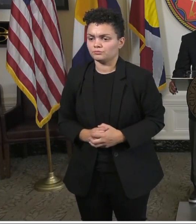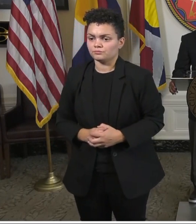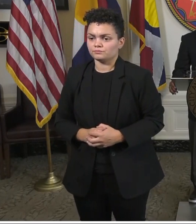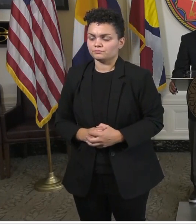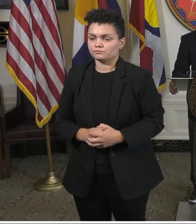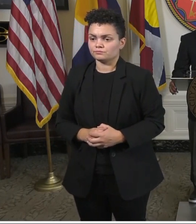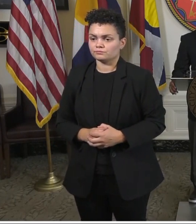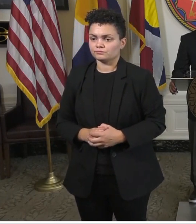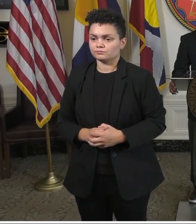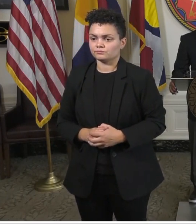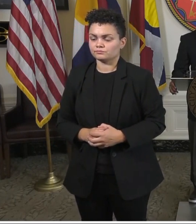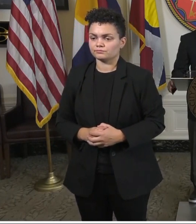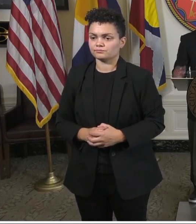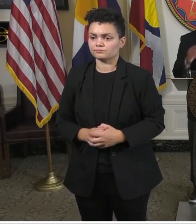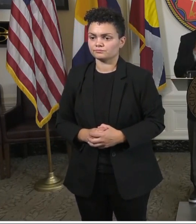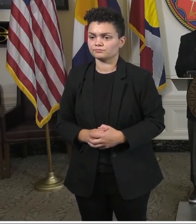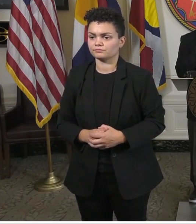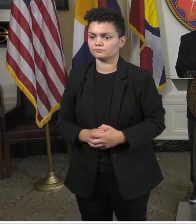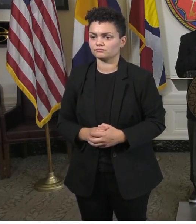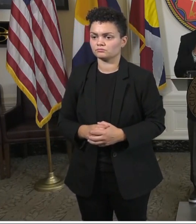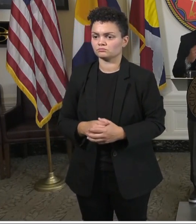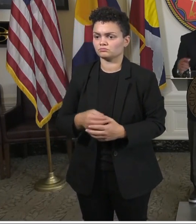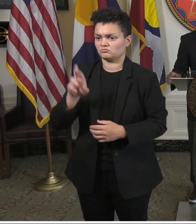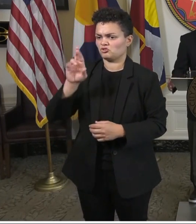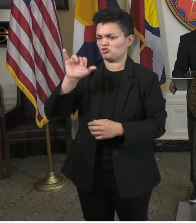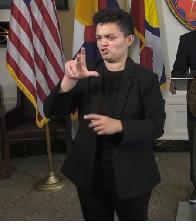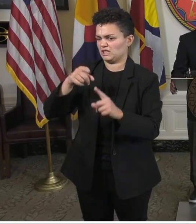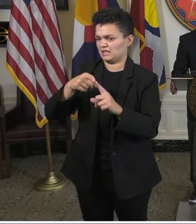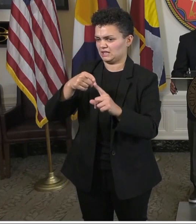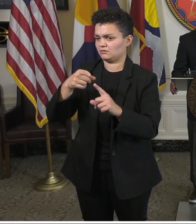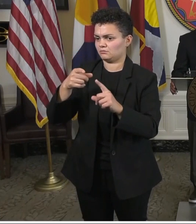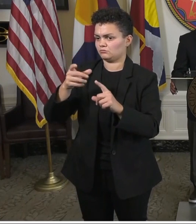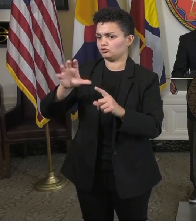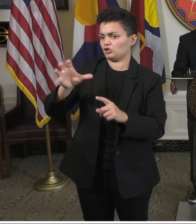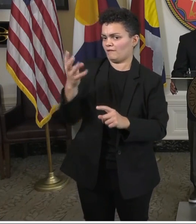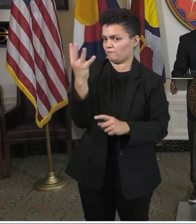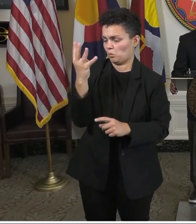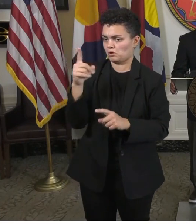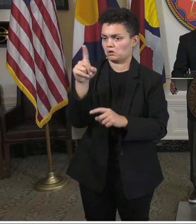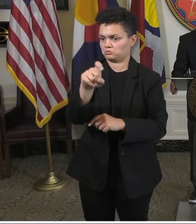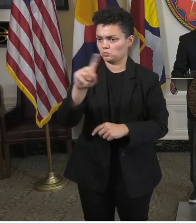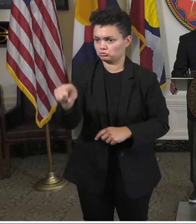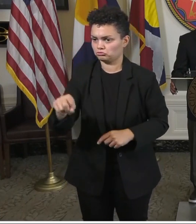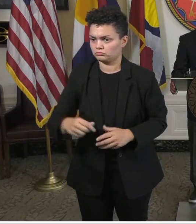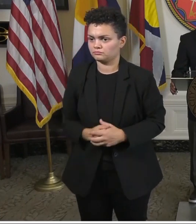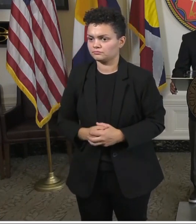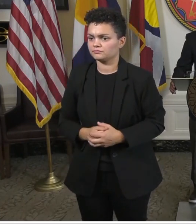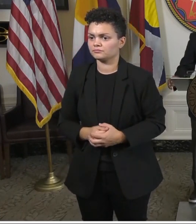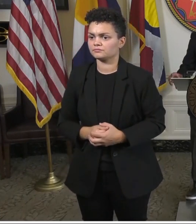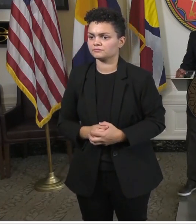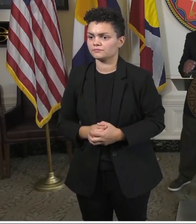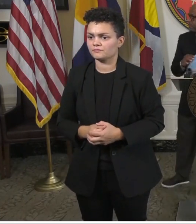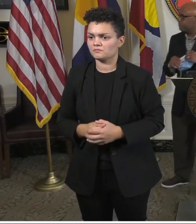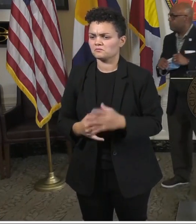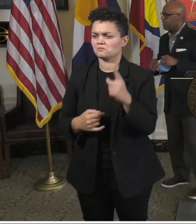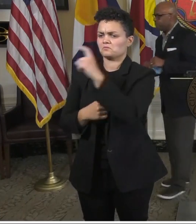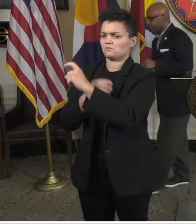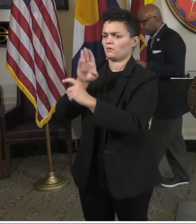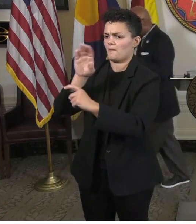Hi, this is Rick Salinger from Channel 4, and I'd like to direct my question to Bob McDonald, please.